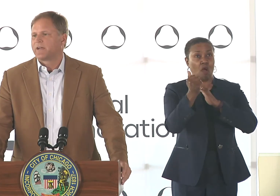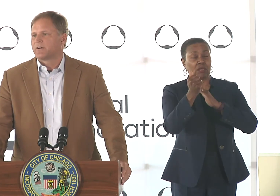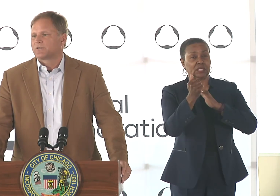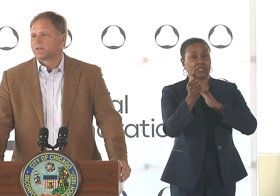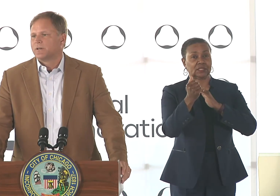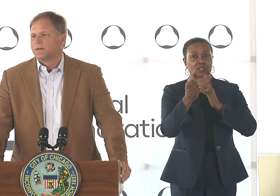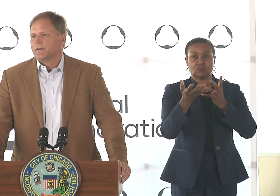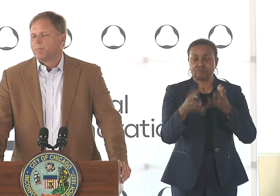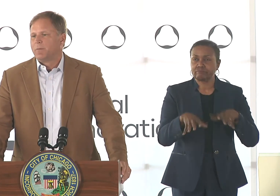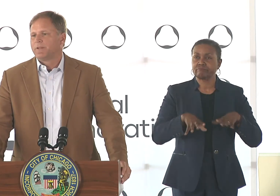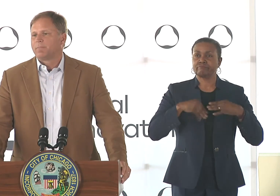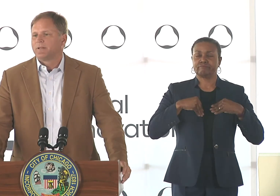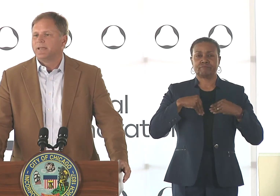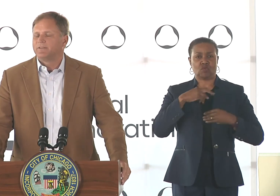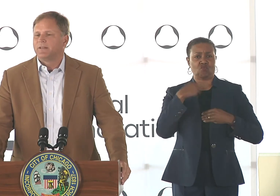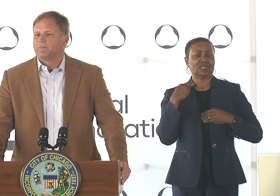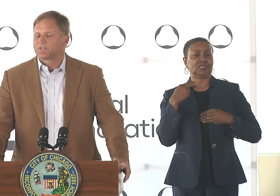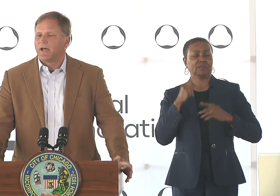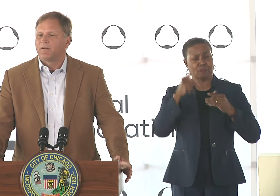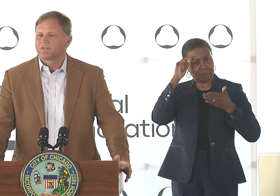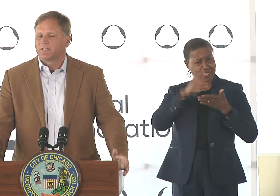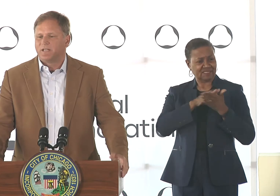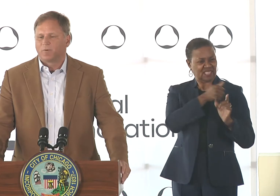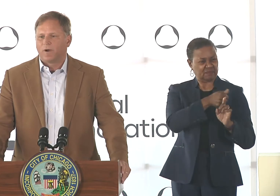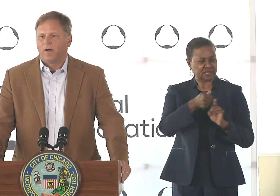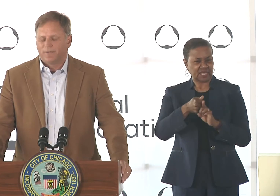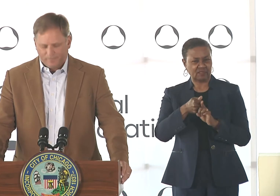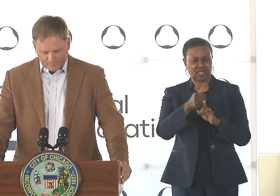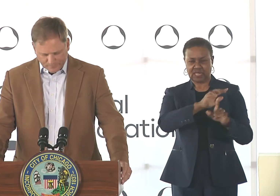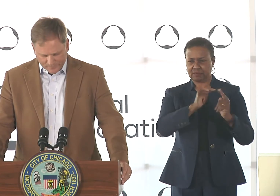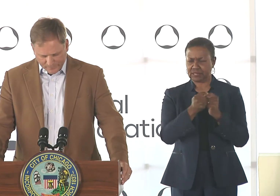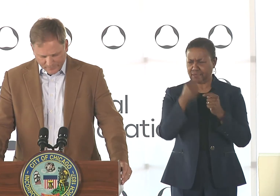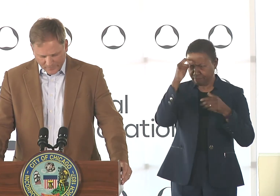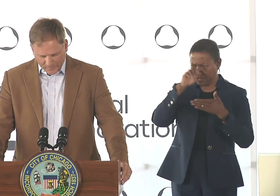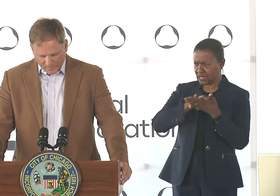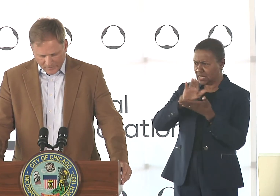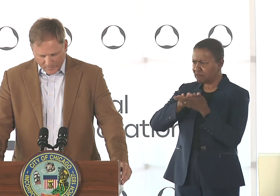risk takers, people that believed in themselves and the team around them,